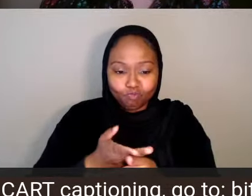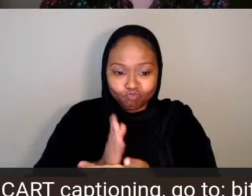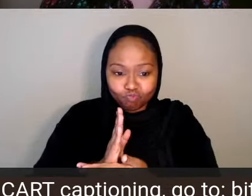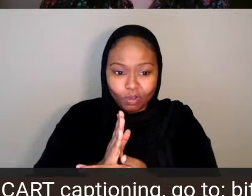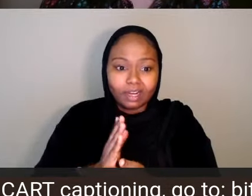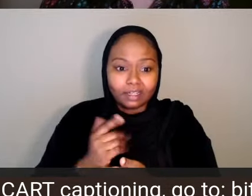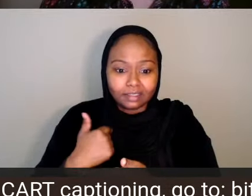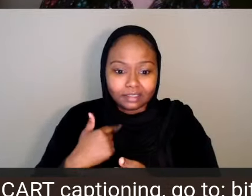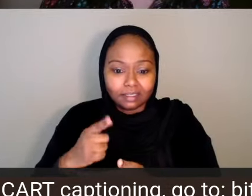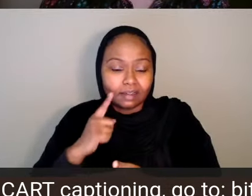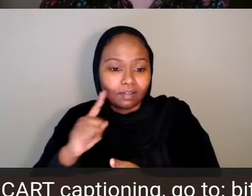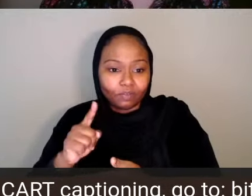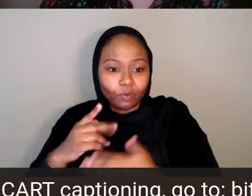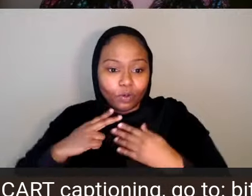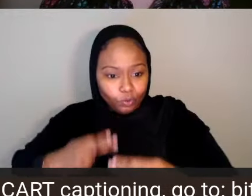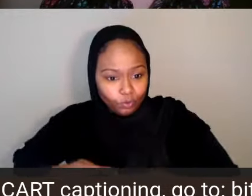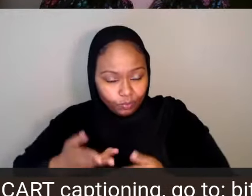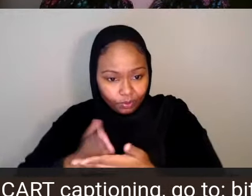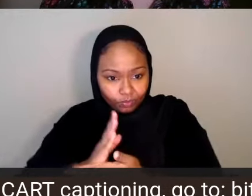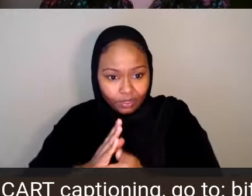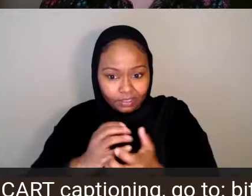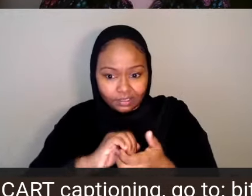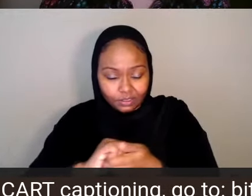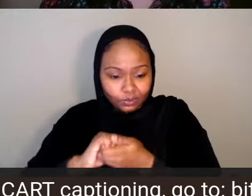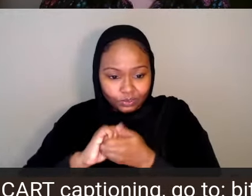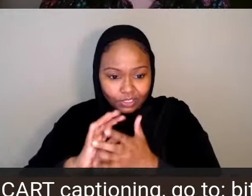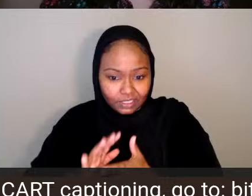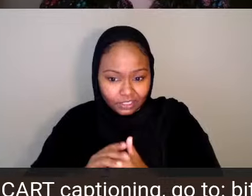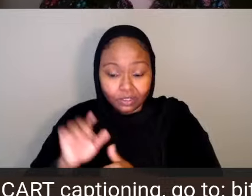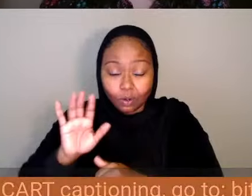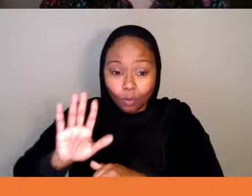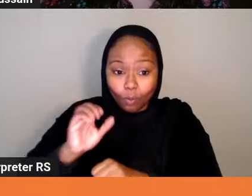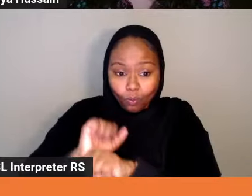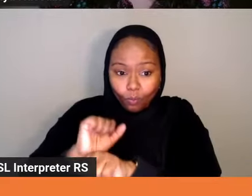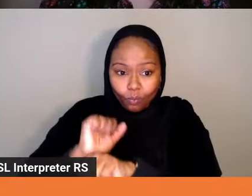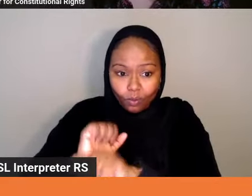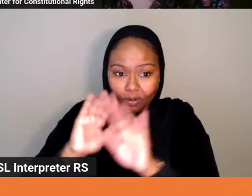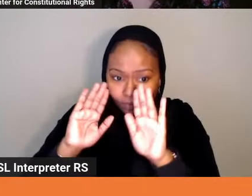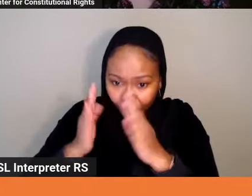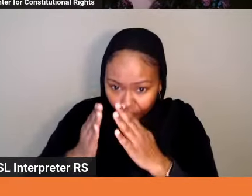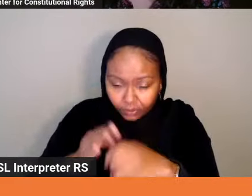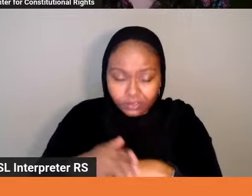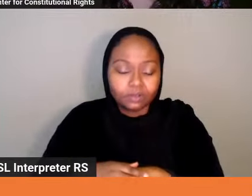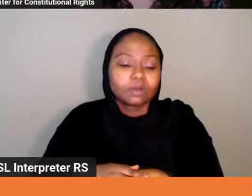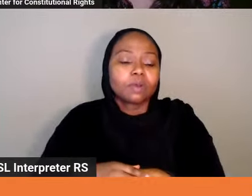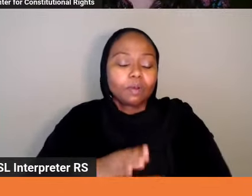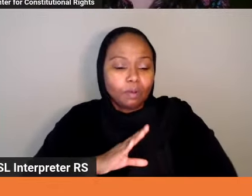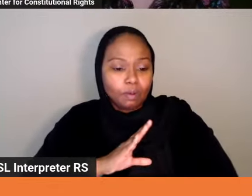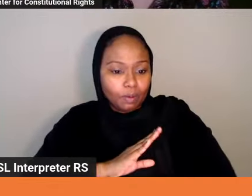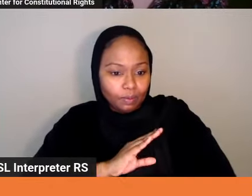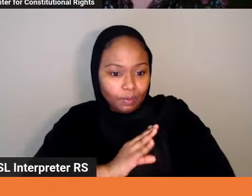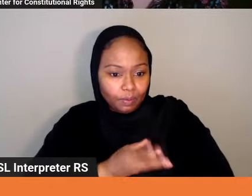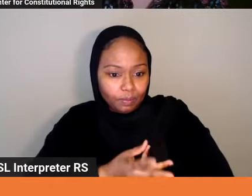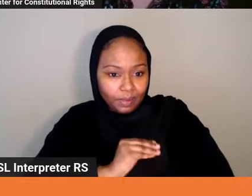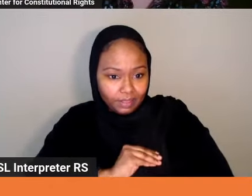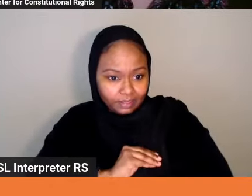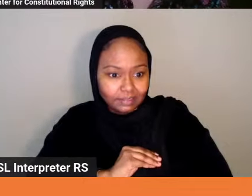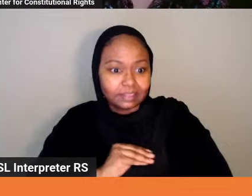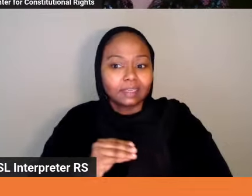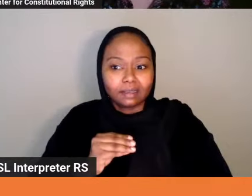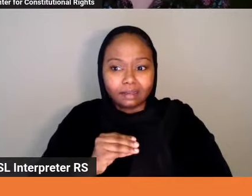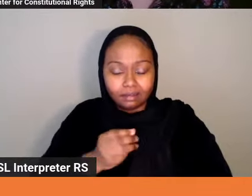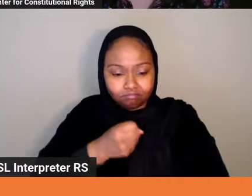Prisoner Support and Human Rights Association. Her work focuses on Palestinian political prisoners and administrative